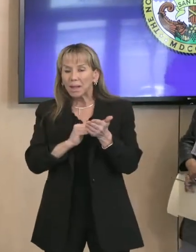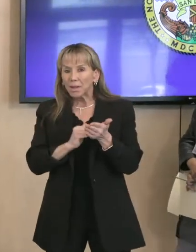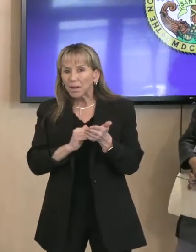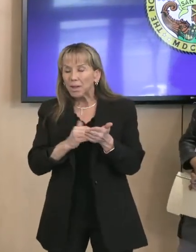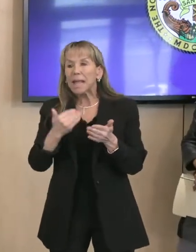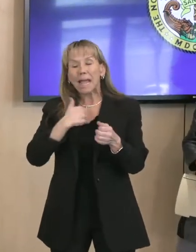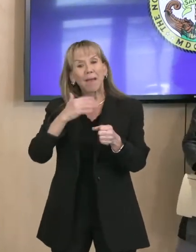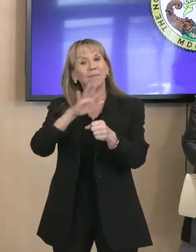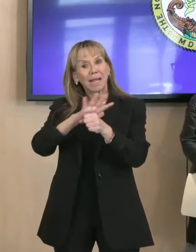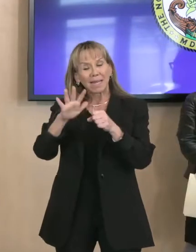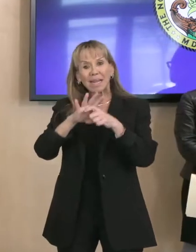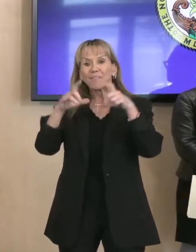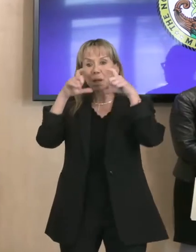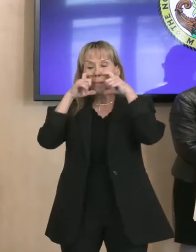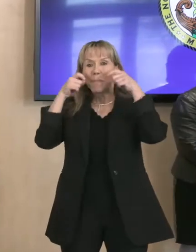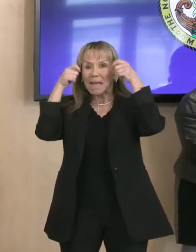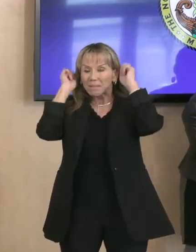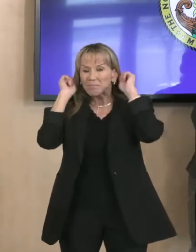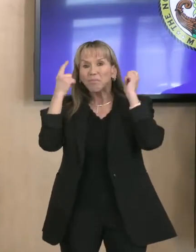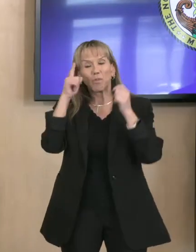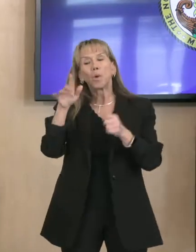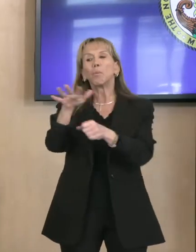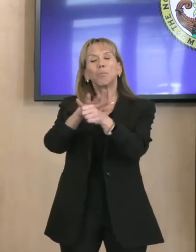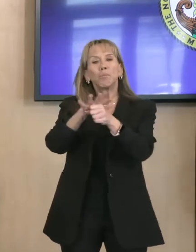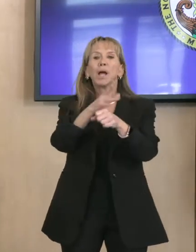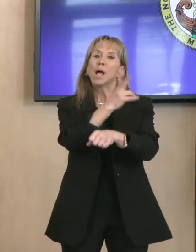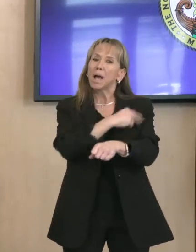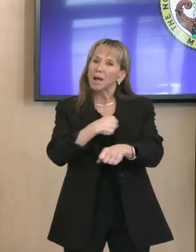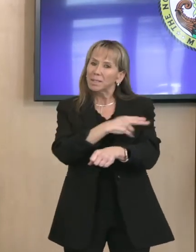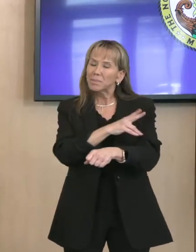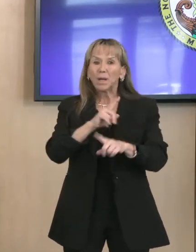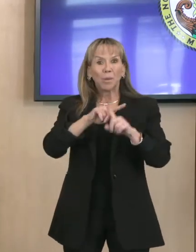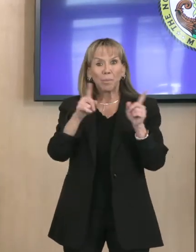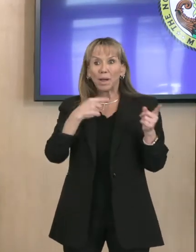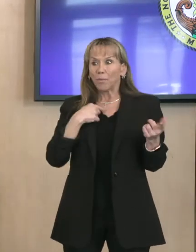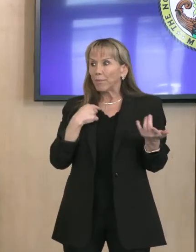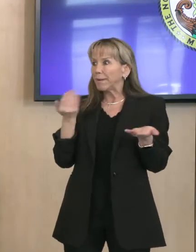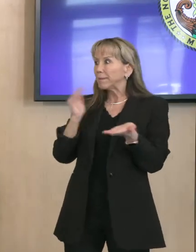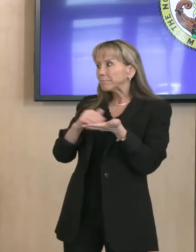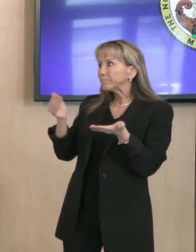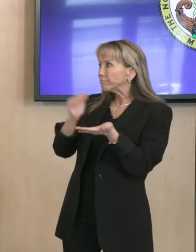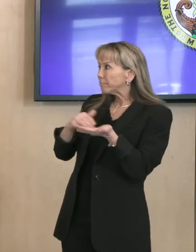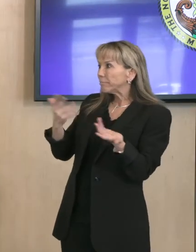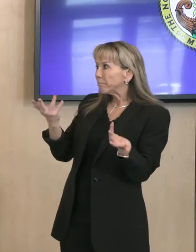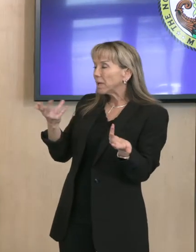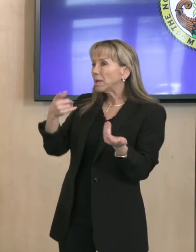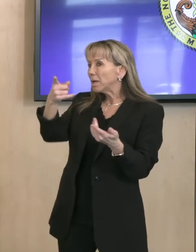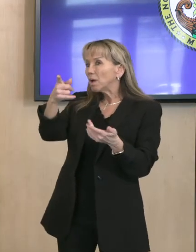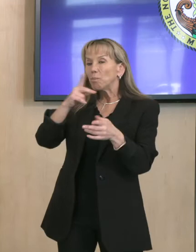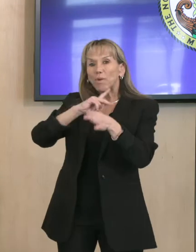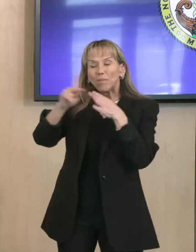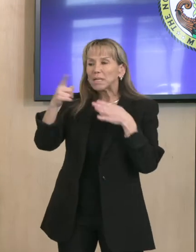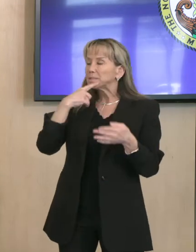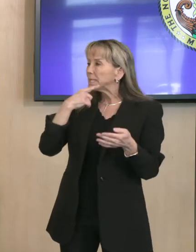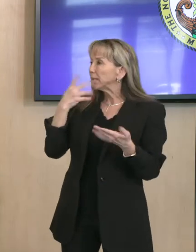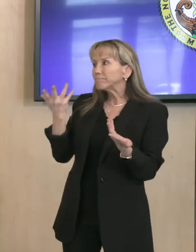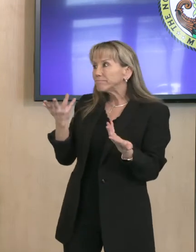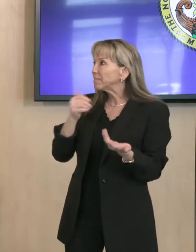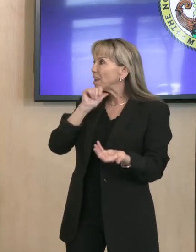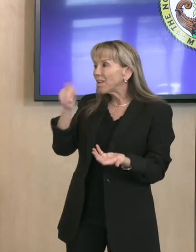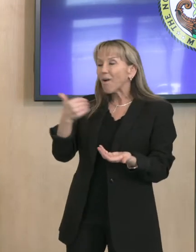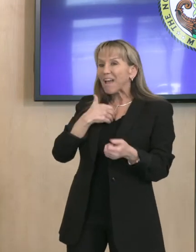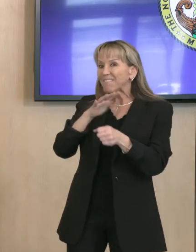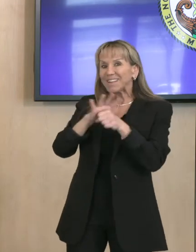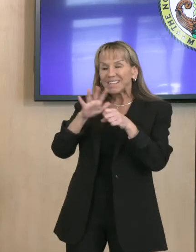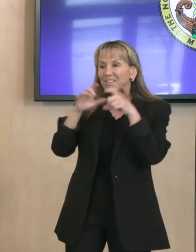for local hospitals, but we in the news industry keep hearing from professionals who don't believe that's the case. They say they're not being given masks if